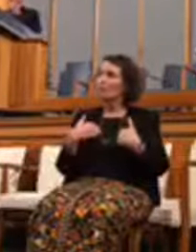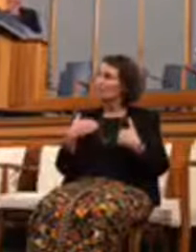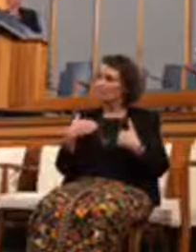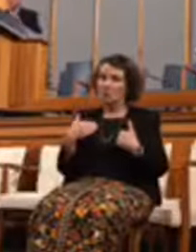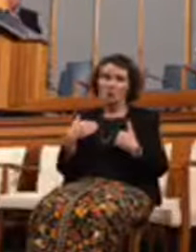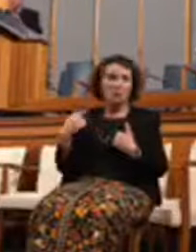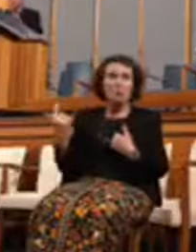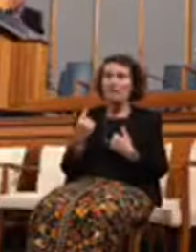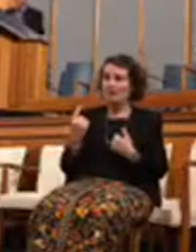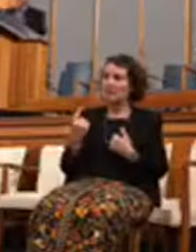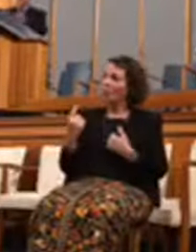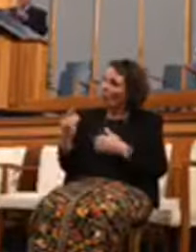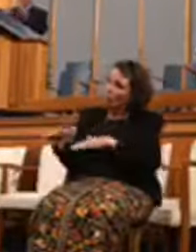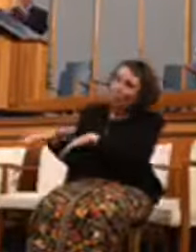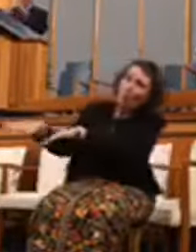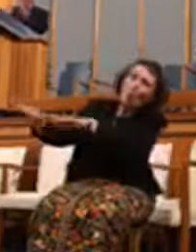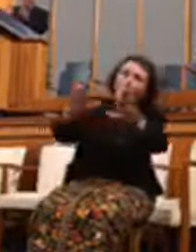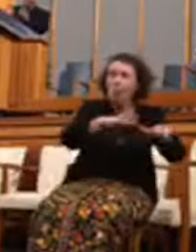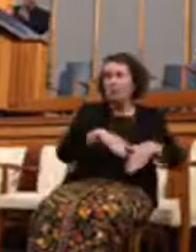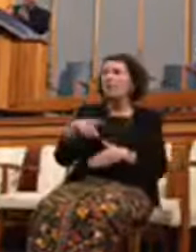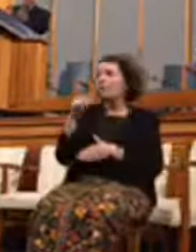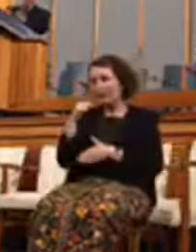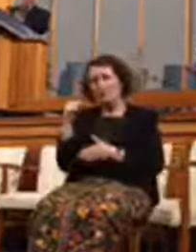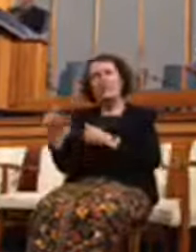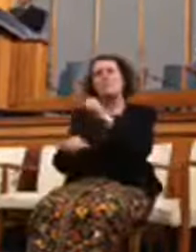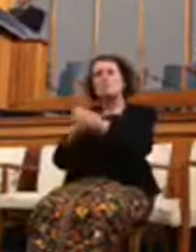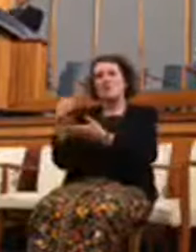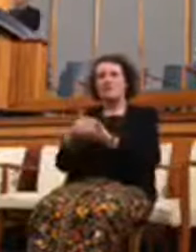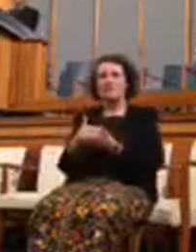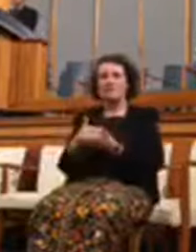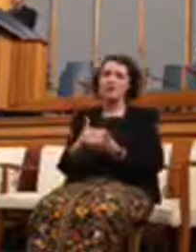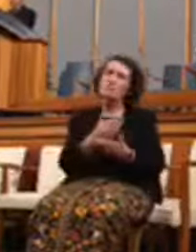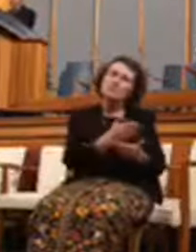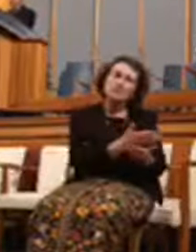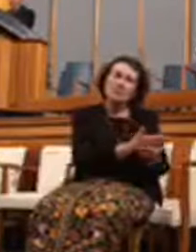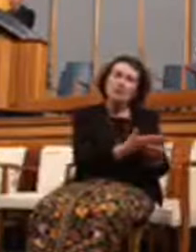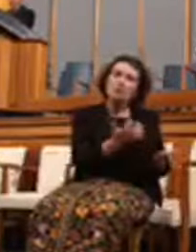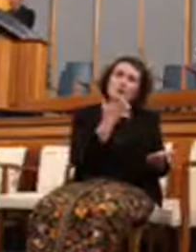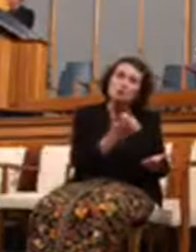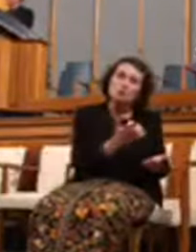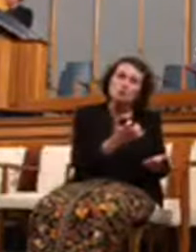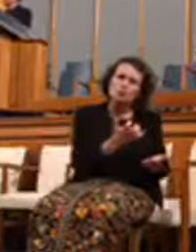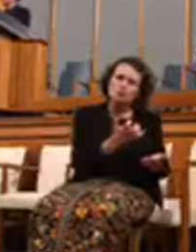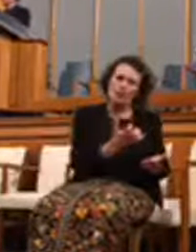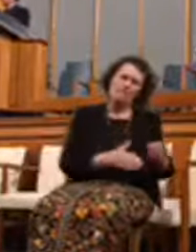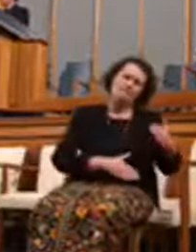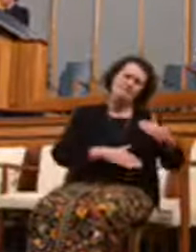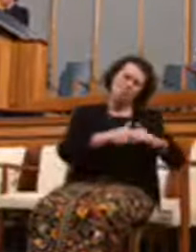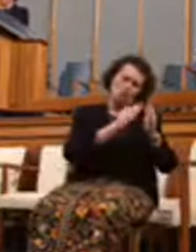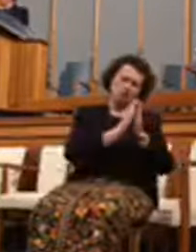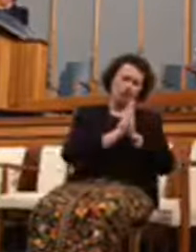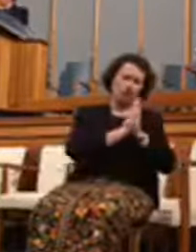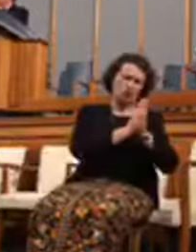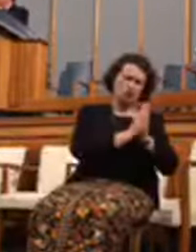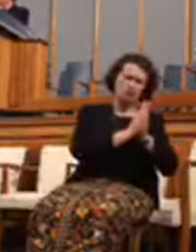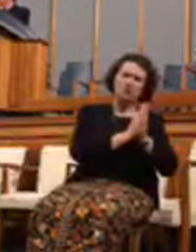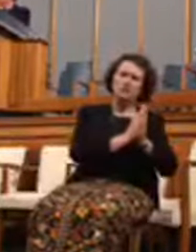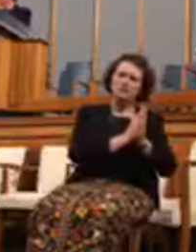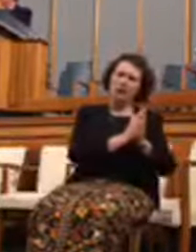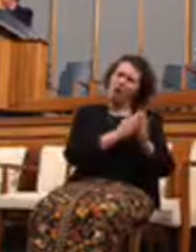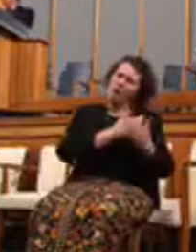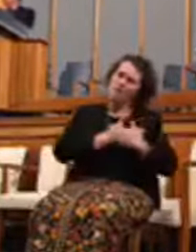The religionists, the Jews, the rationalists, the Greeks, the Gentiles, you